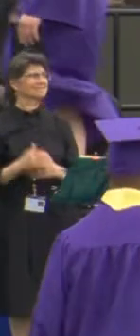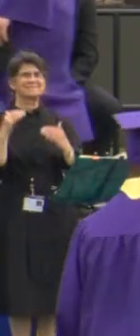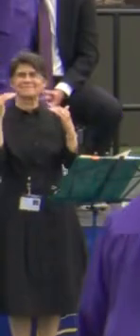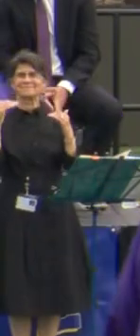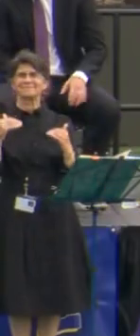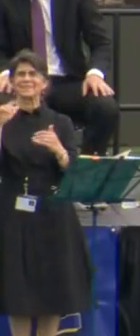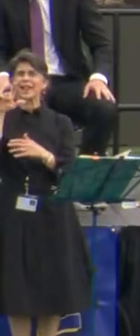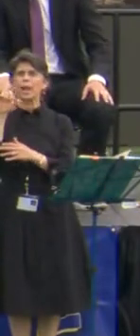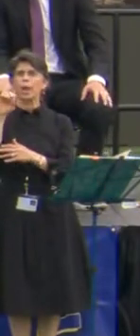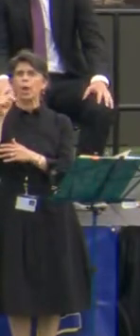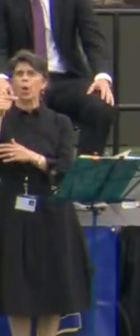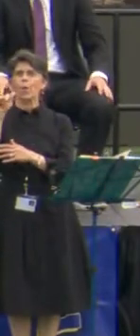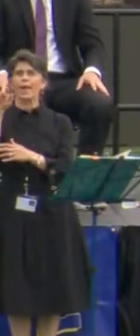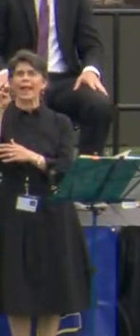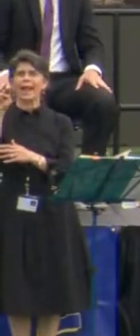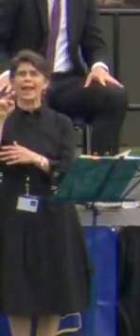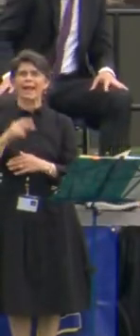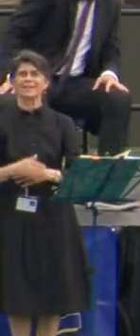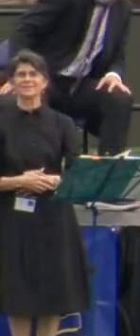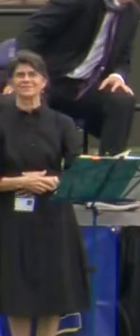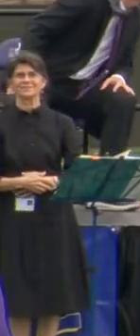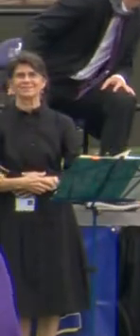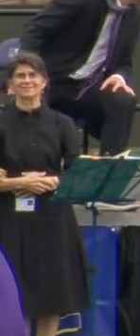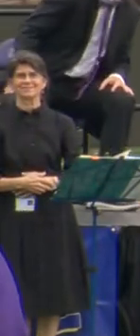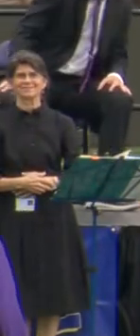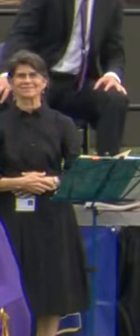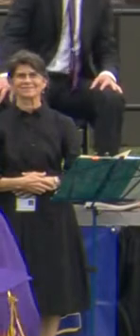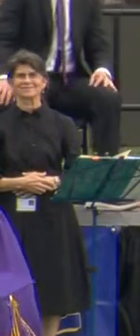Logan Felland.